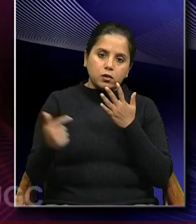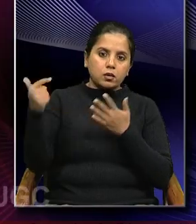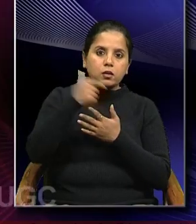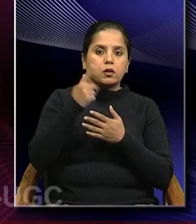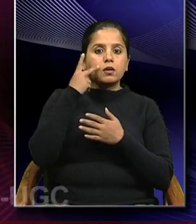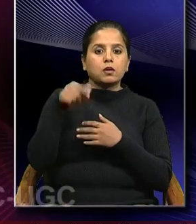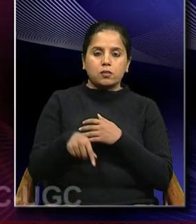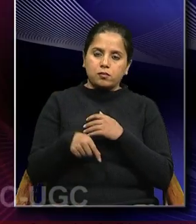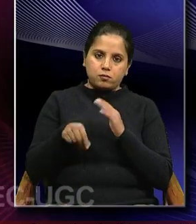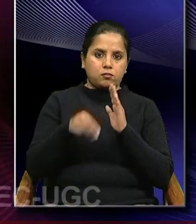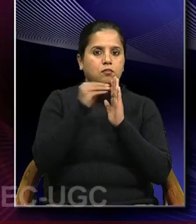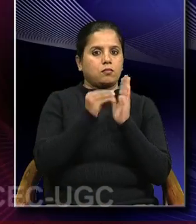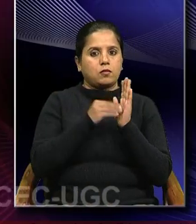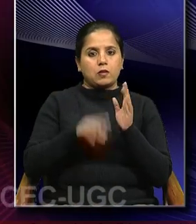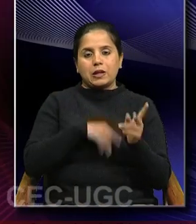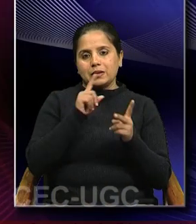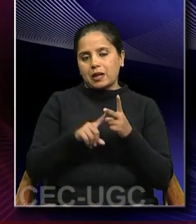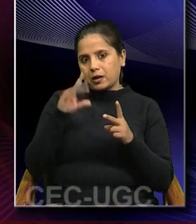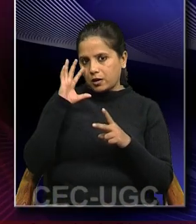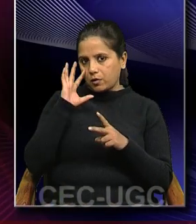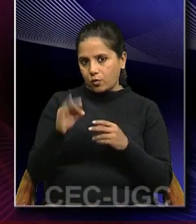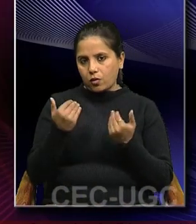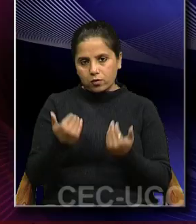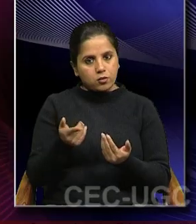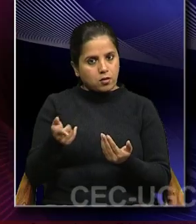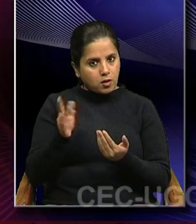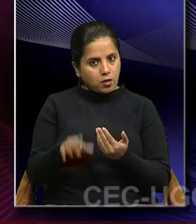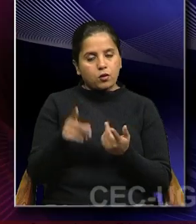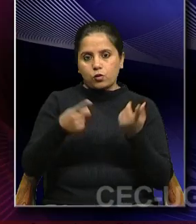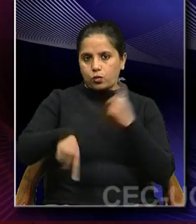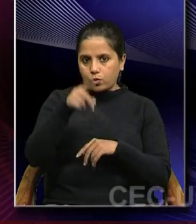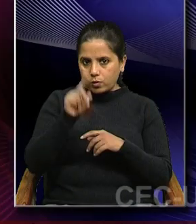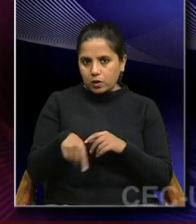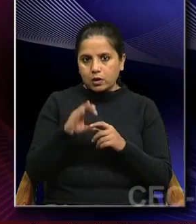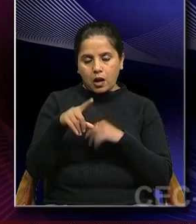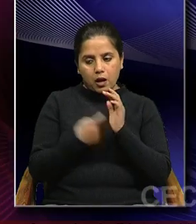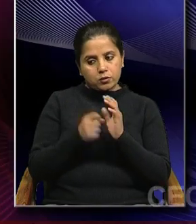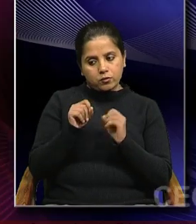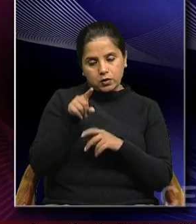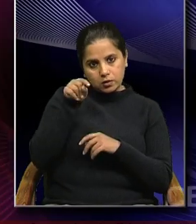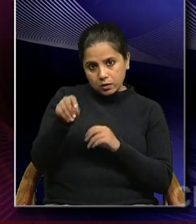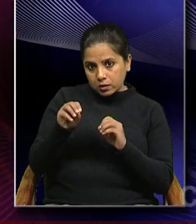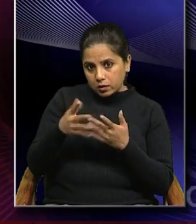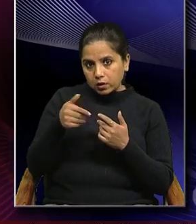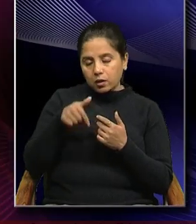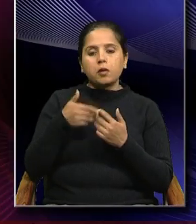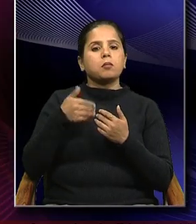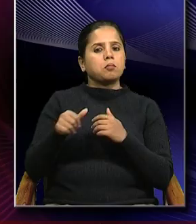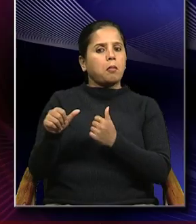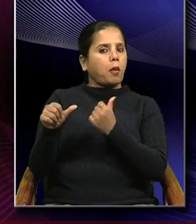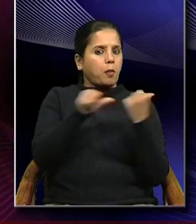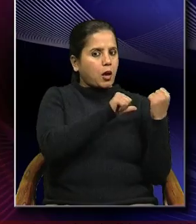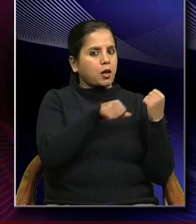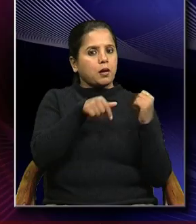is indicating as a second important component, that you should start it from the customers and backward it is going to